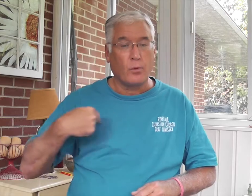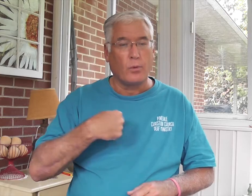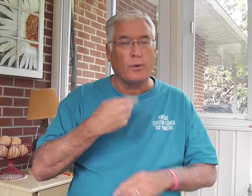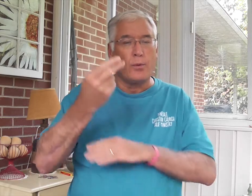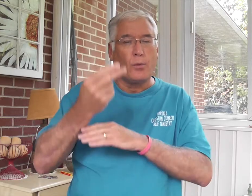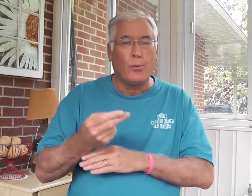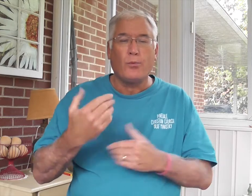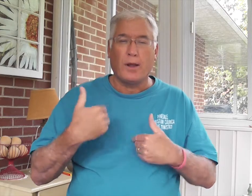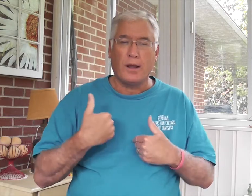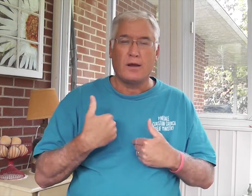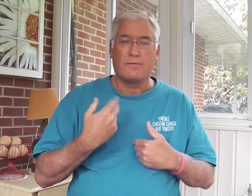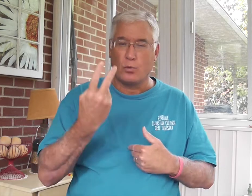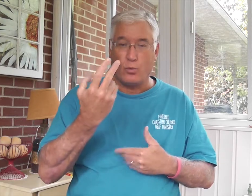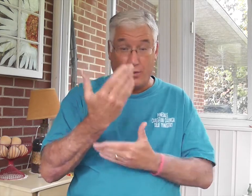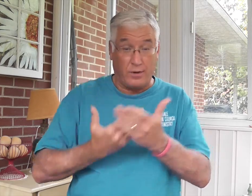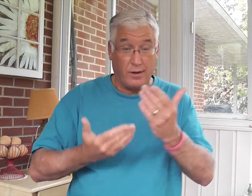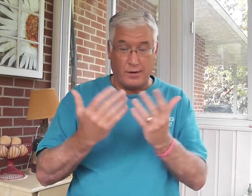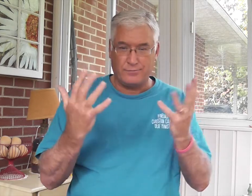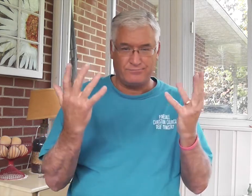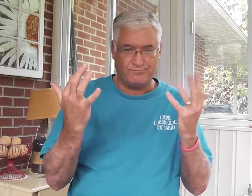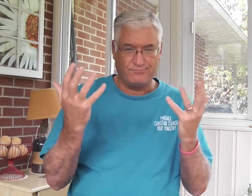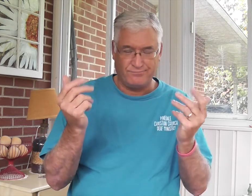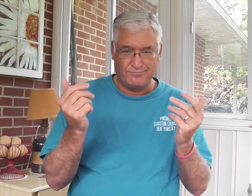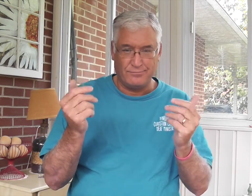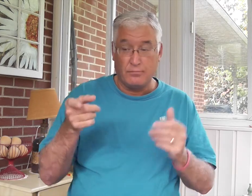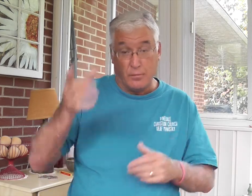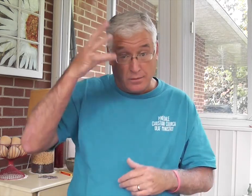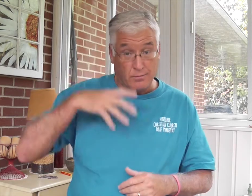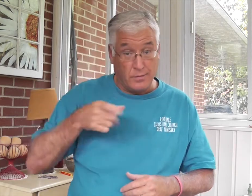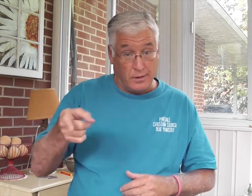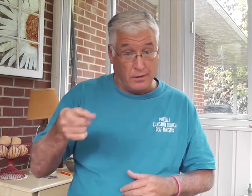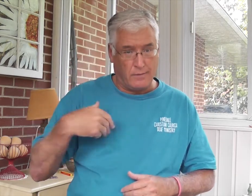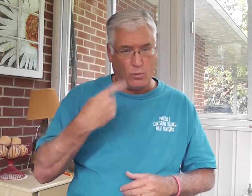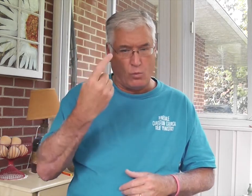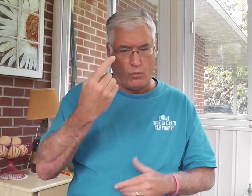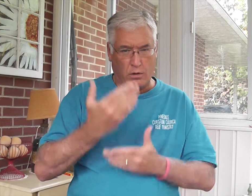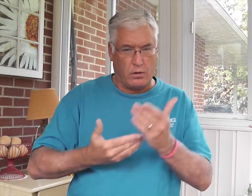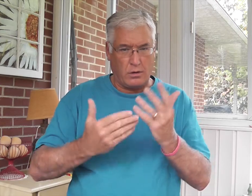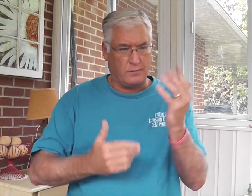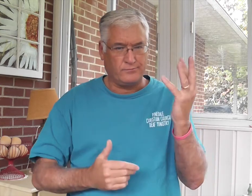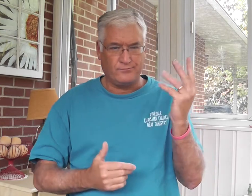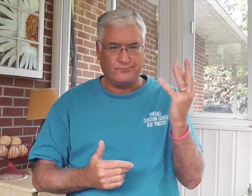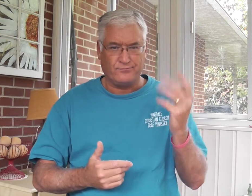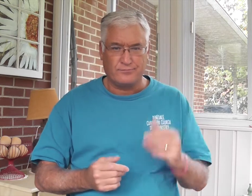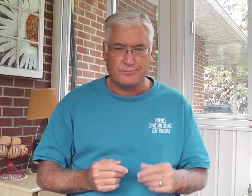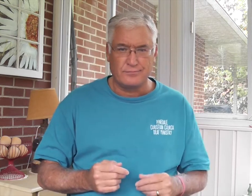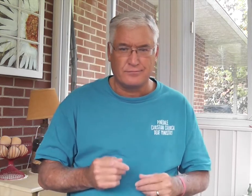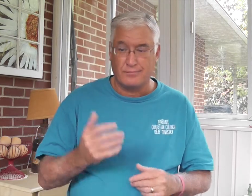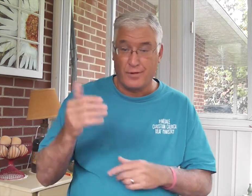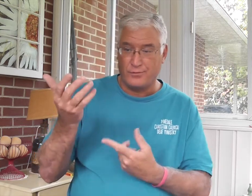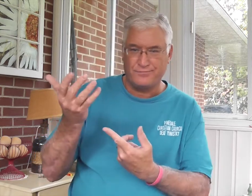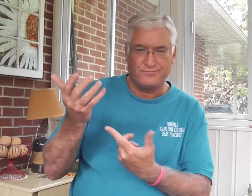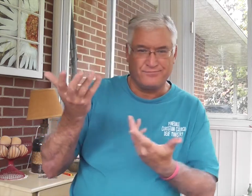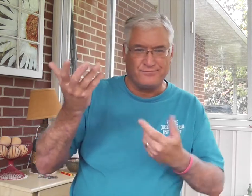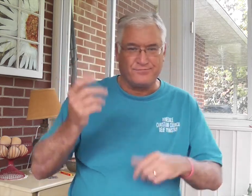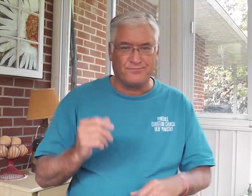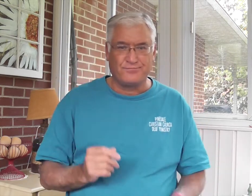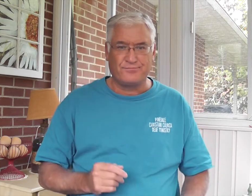live. We use our two hands, and that man, he only had one hand to use. It would